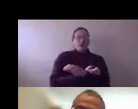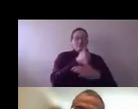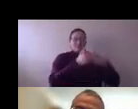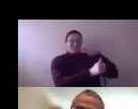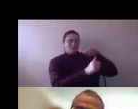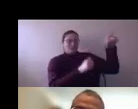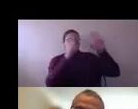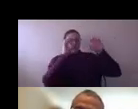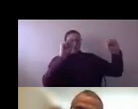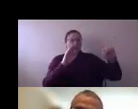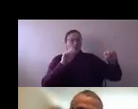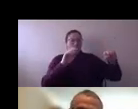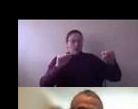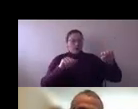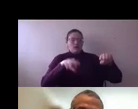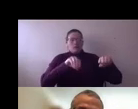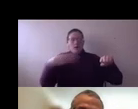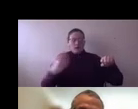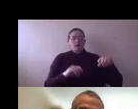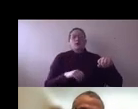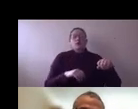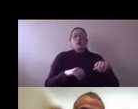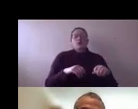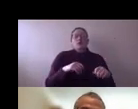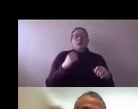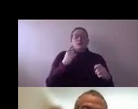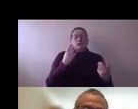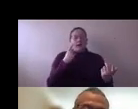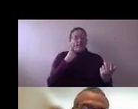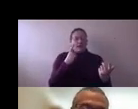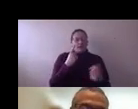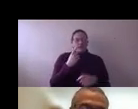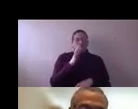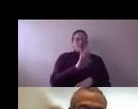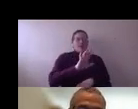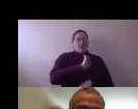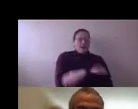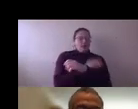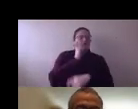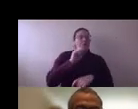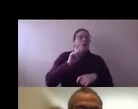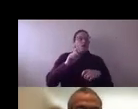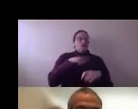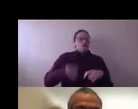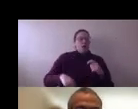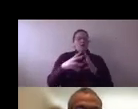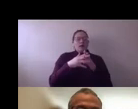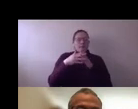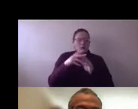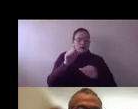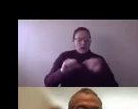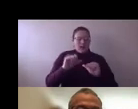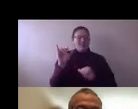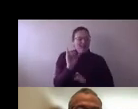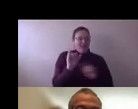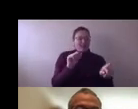I think due to efforts of scientists, Chinese American scientists like Stephen Chu,